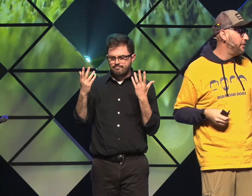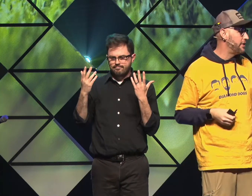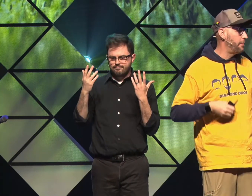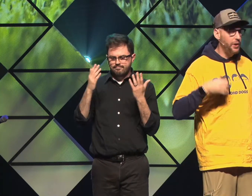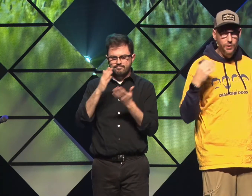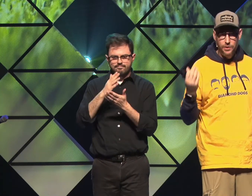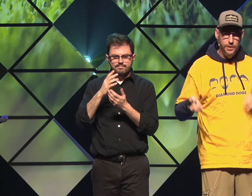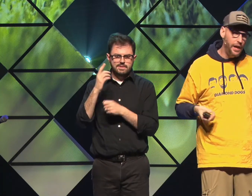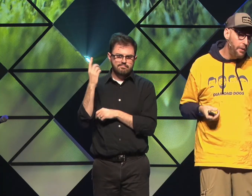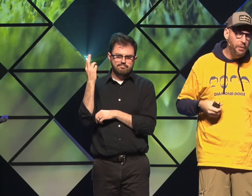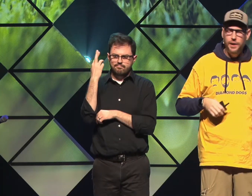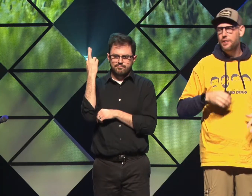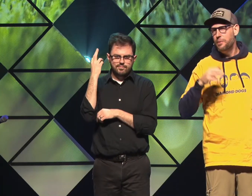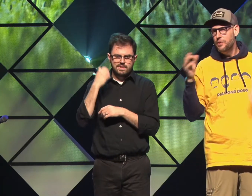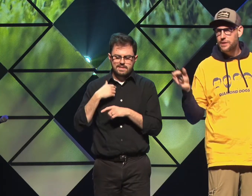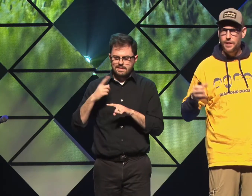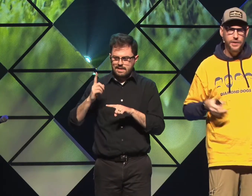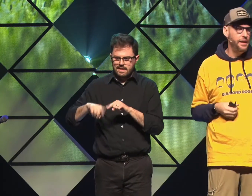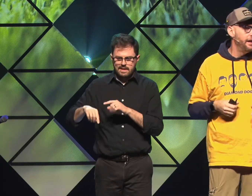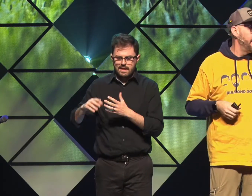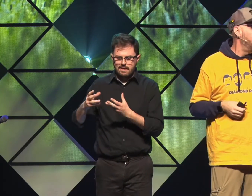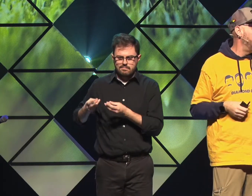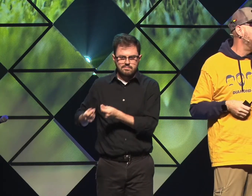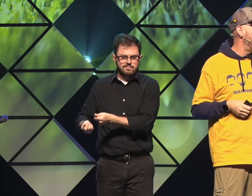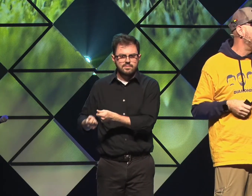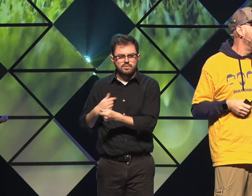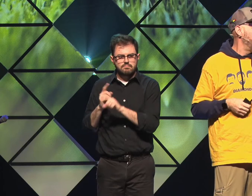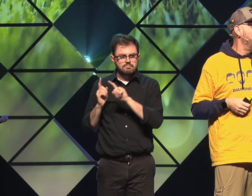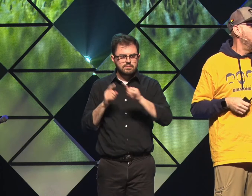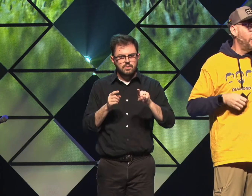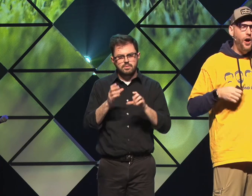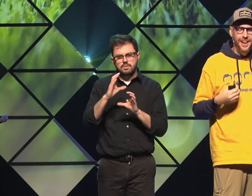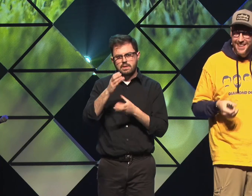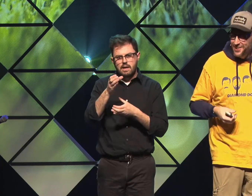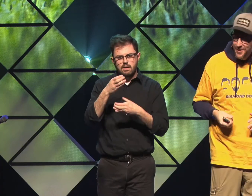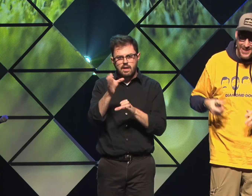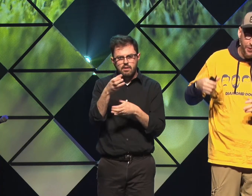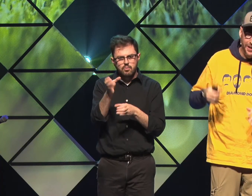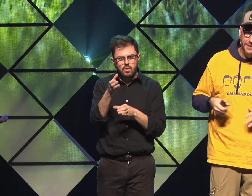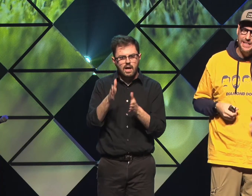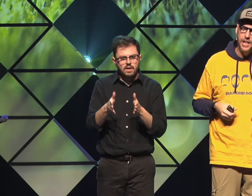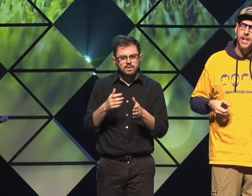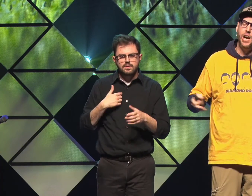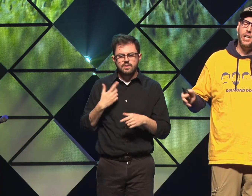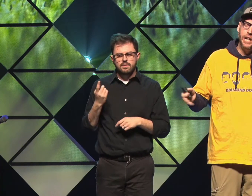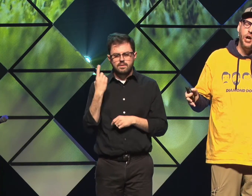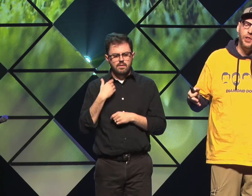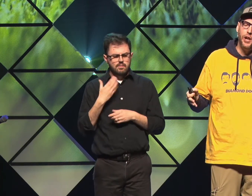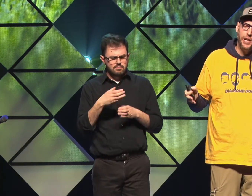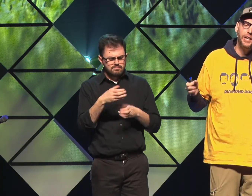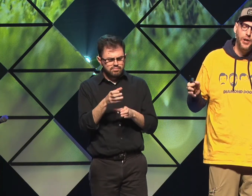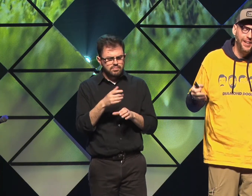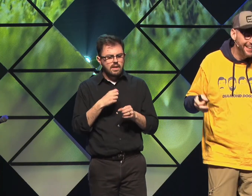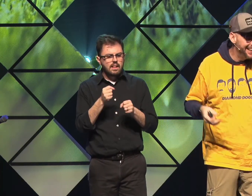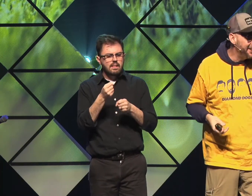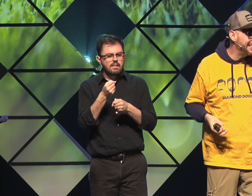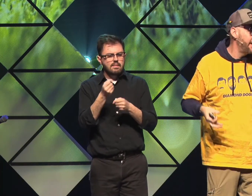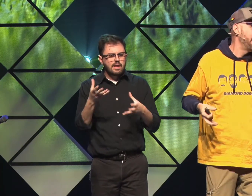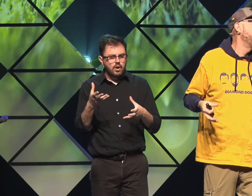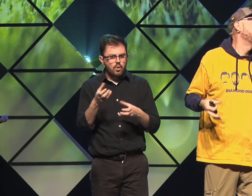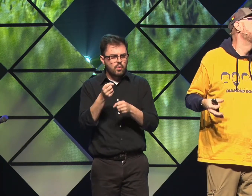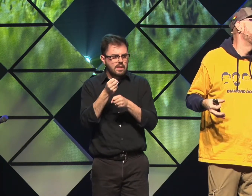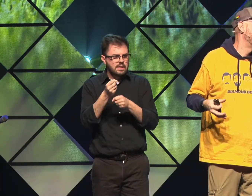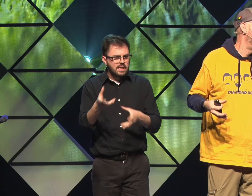get rid of it. So I've been going to a chiropractor. I've been doing stuff. And he'll always start working on it. So he's like, let go there, let go.